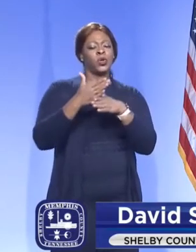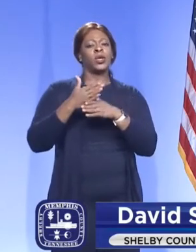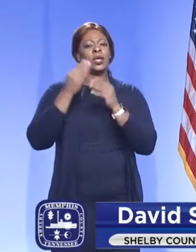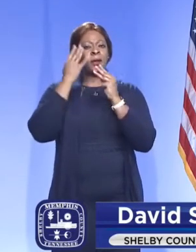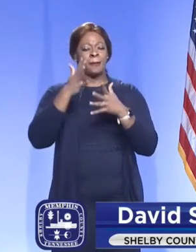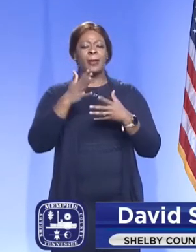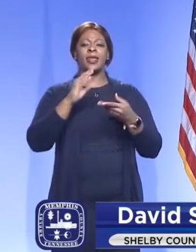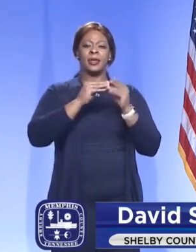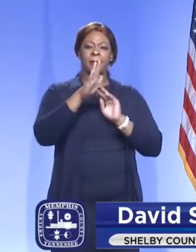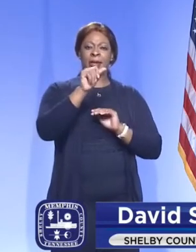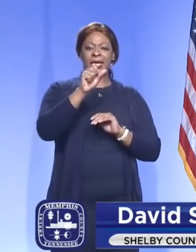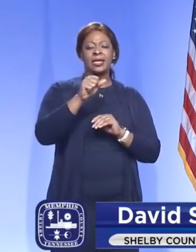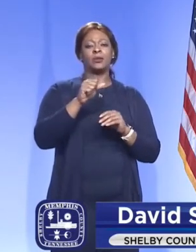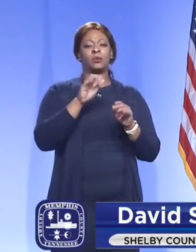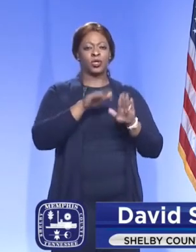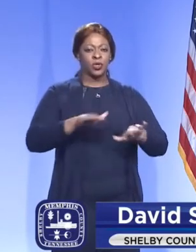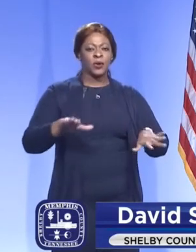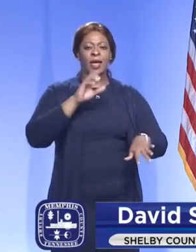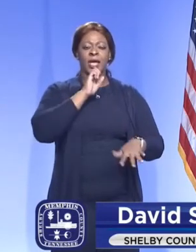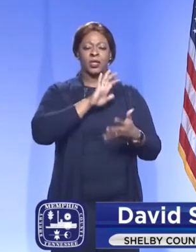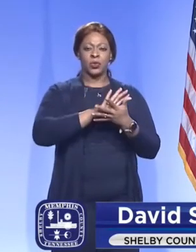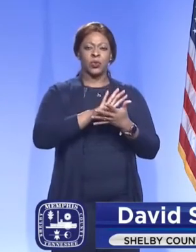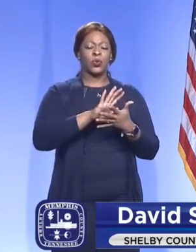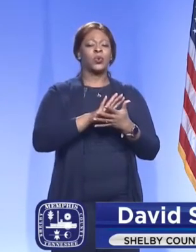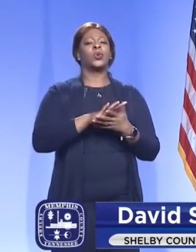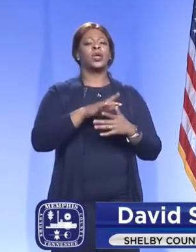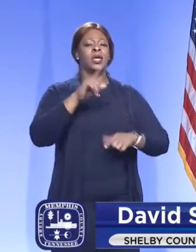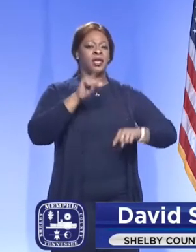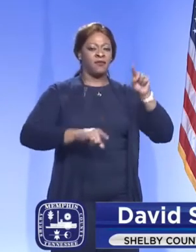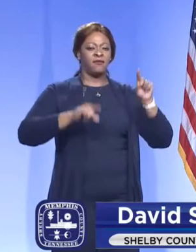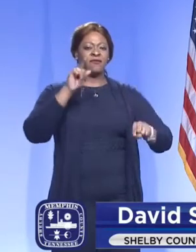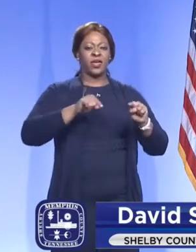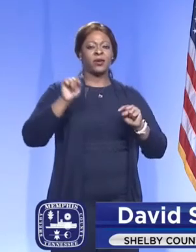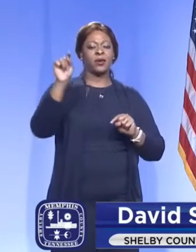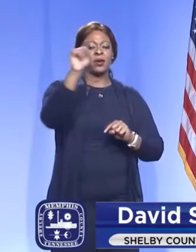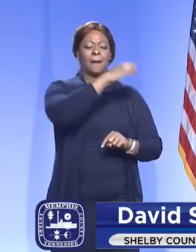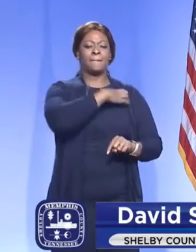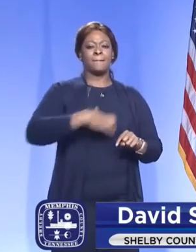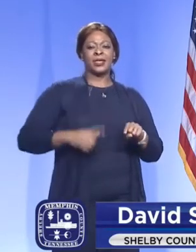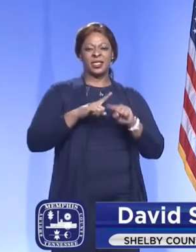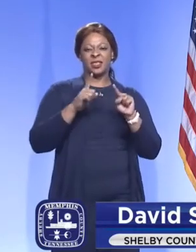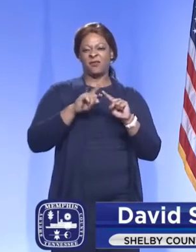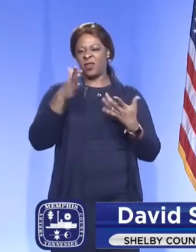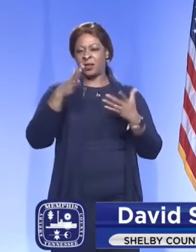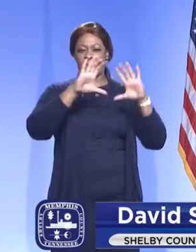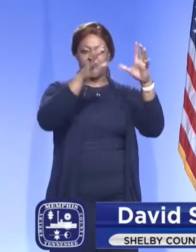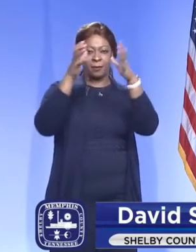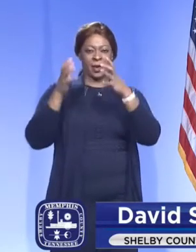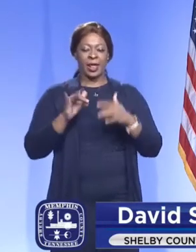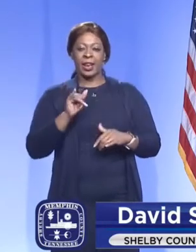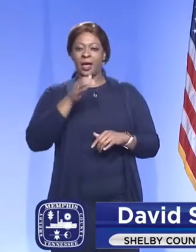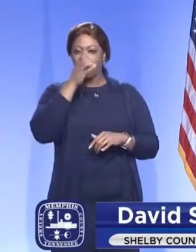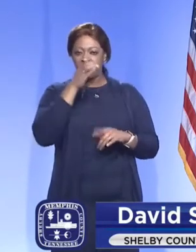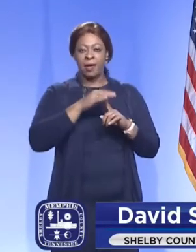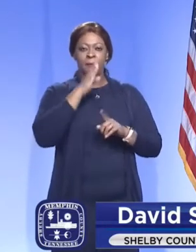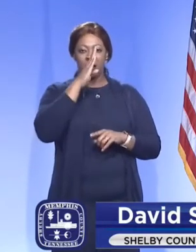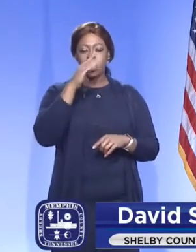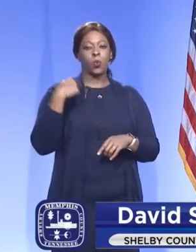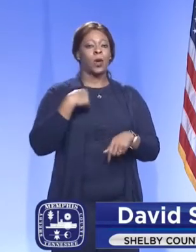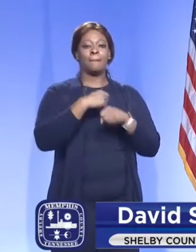cases in a community area? And then I have a follow-up. Well, our effort has been, in terms